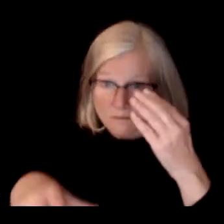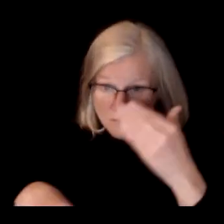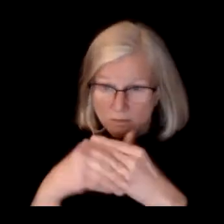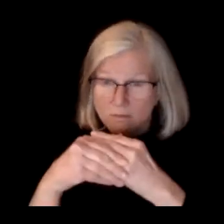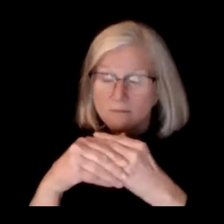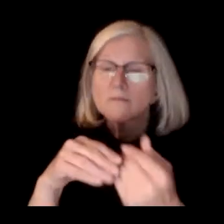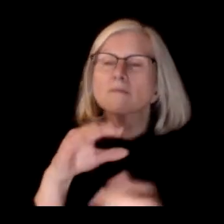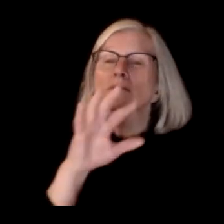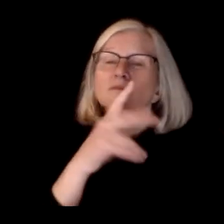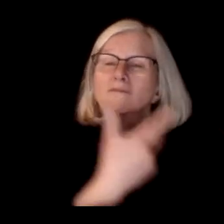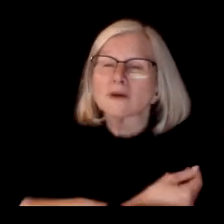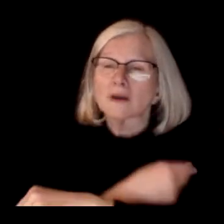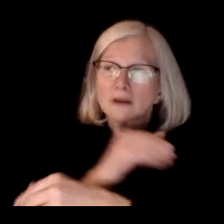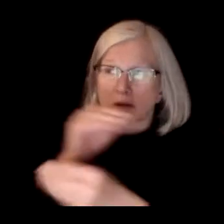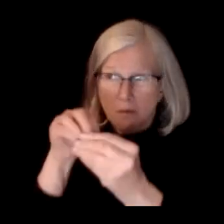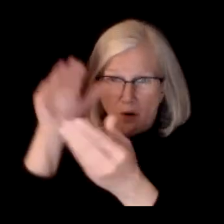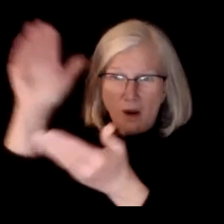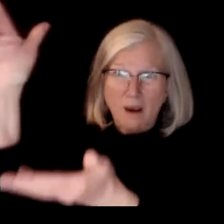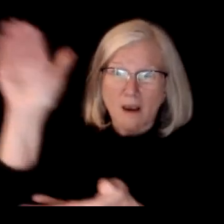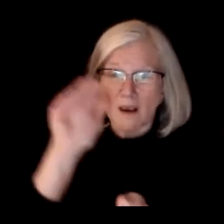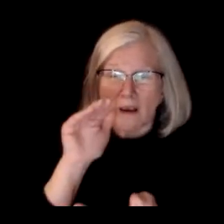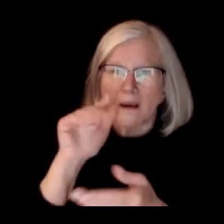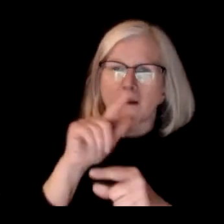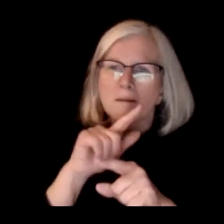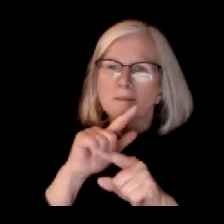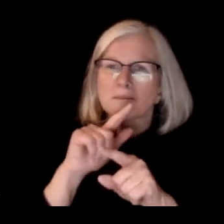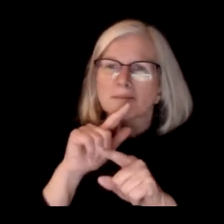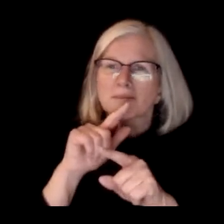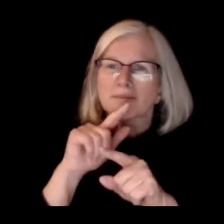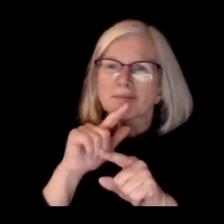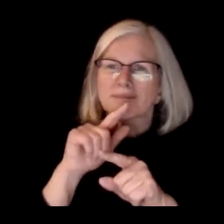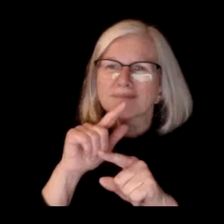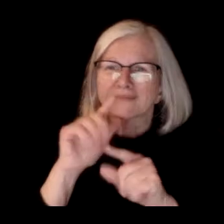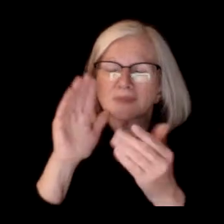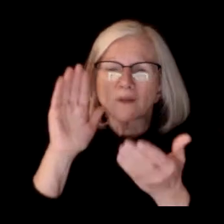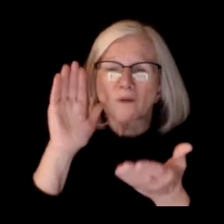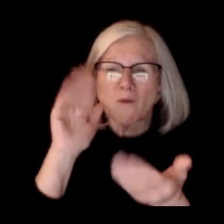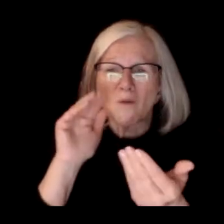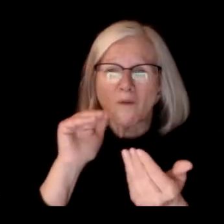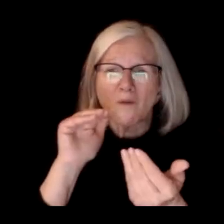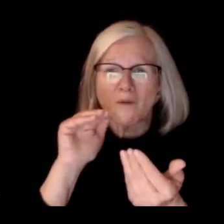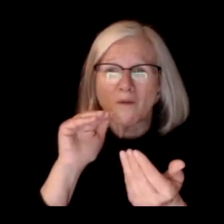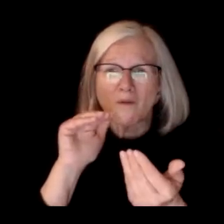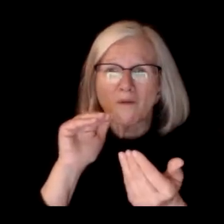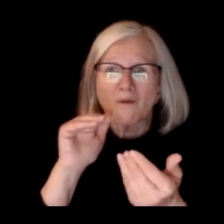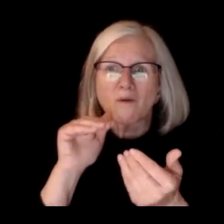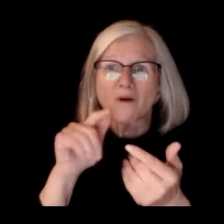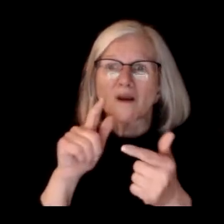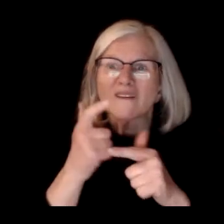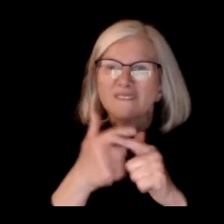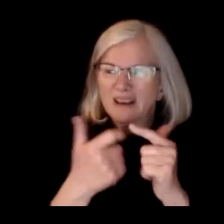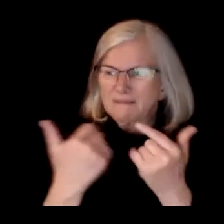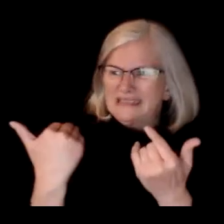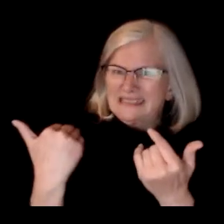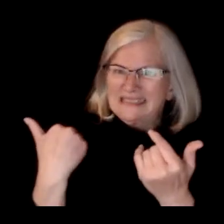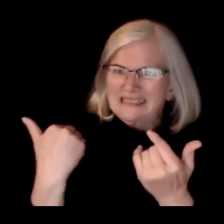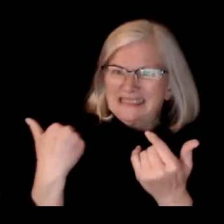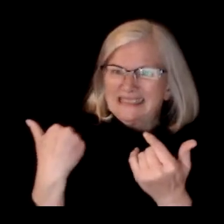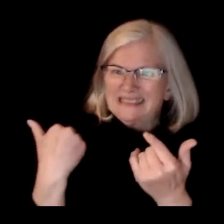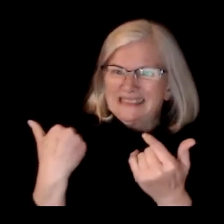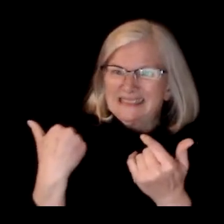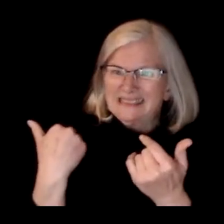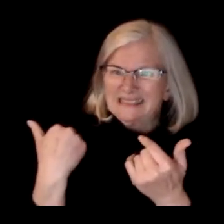are hopeful that vaccine production from the current manufacturers of the first two,